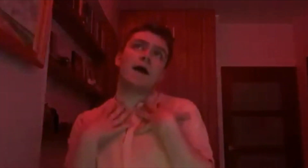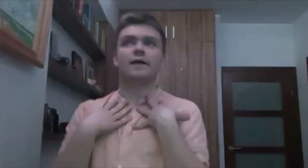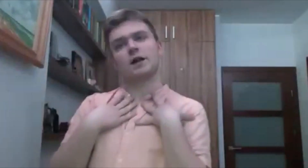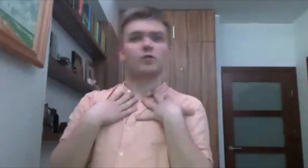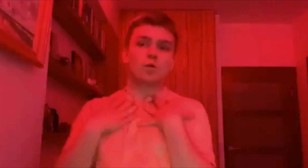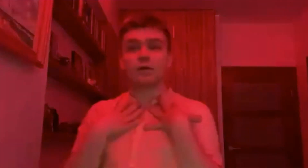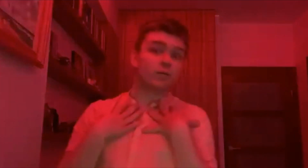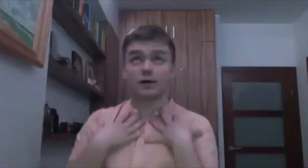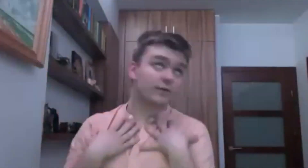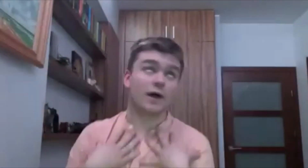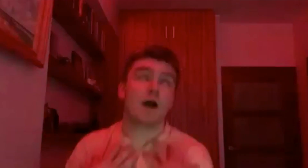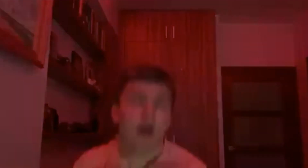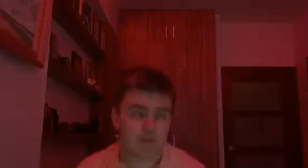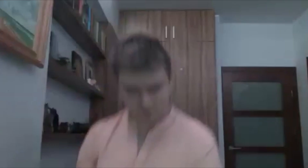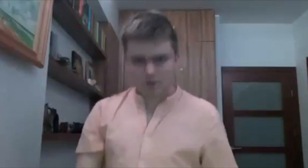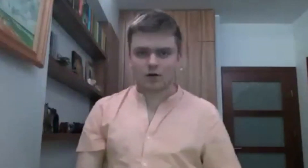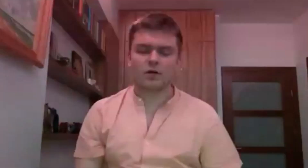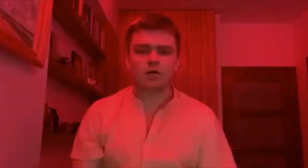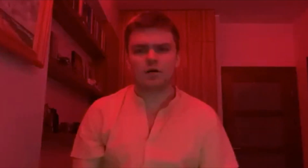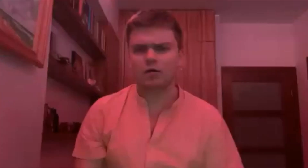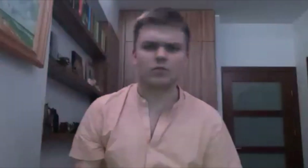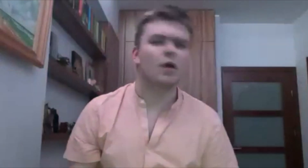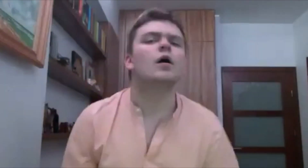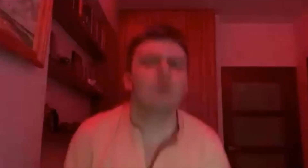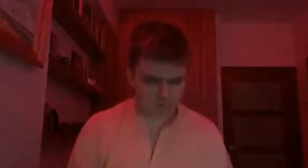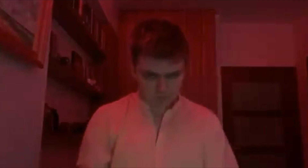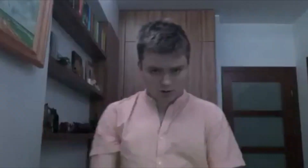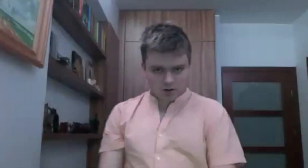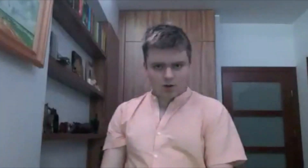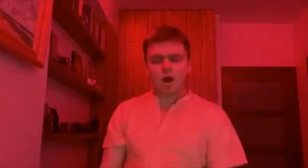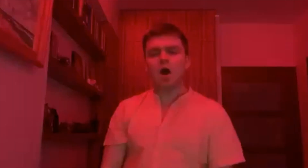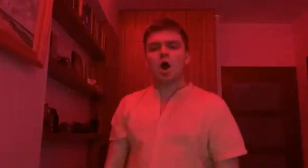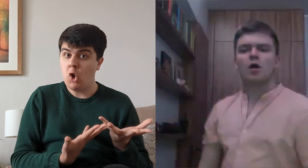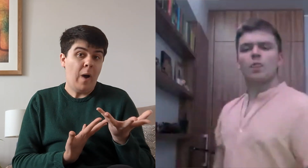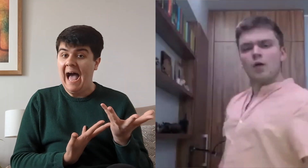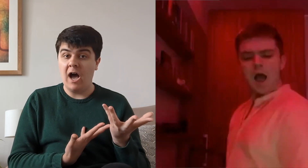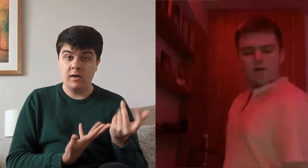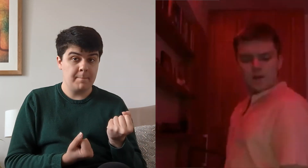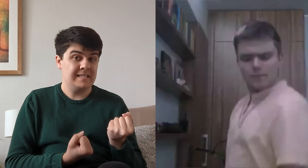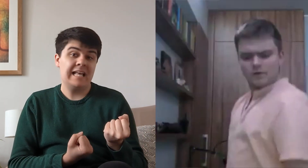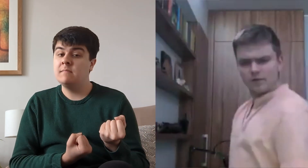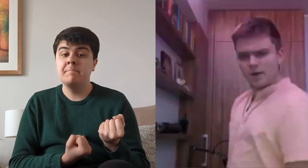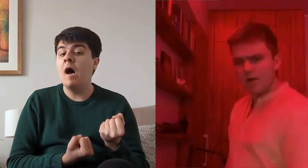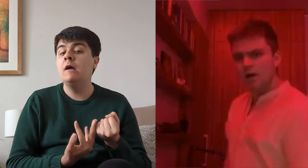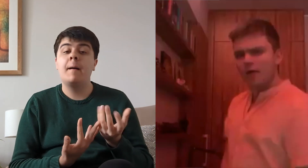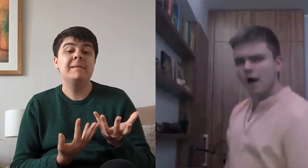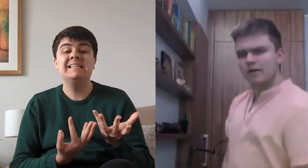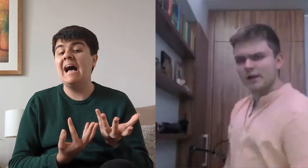head and it's moving really fast. Oh, don't know how he possessed me, but I'm happy that